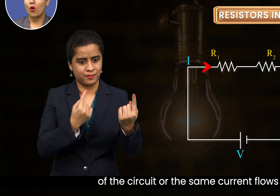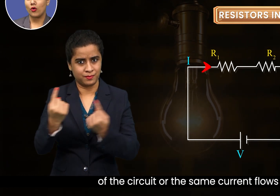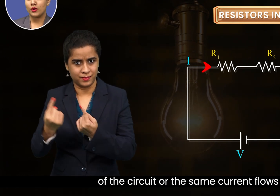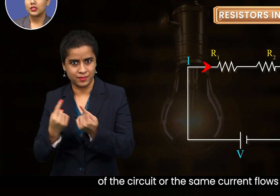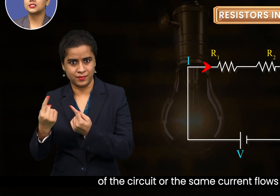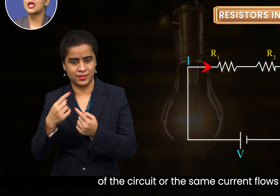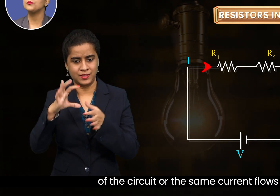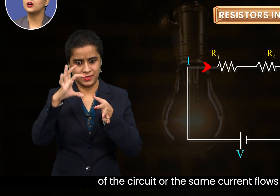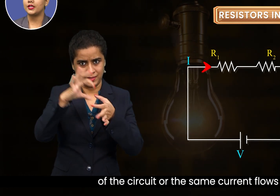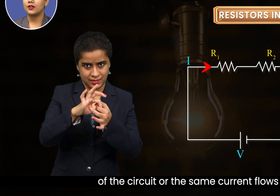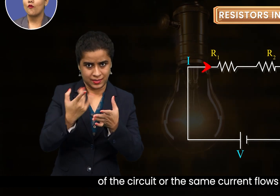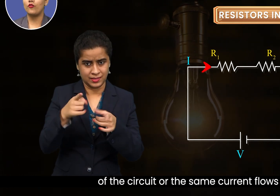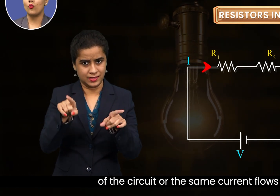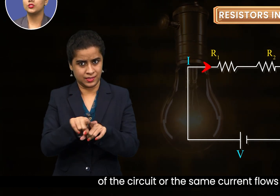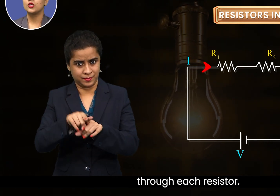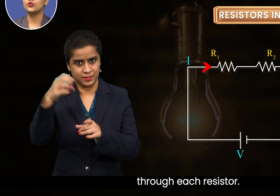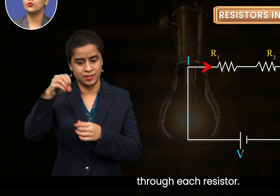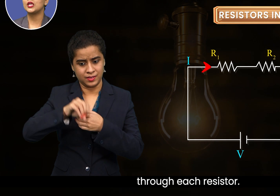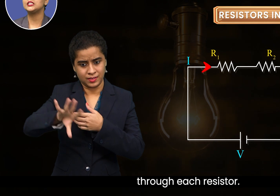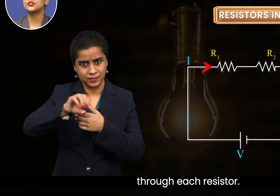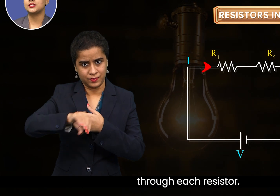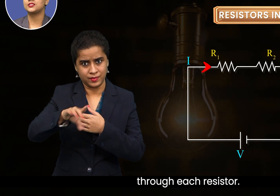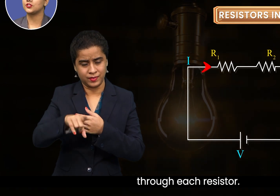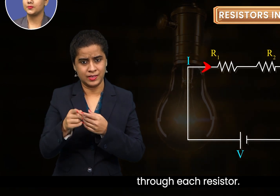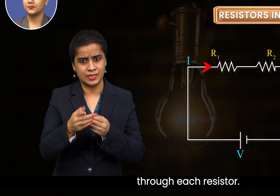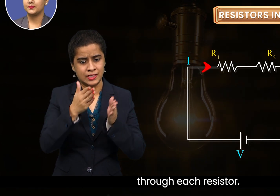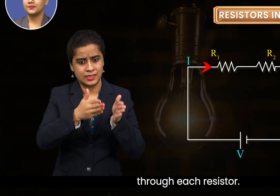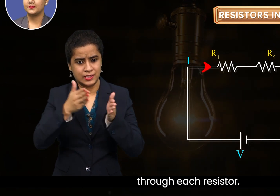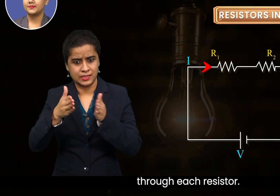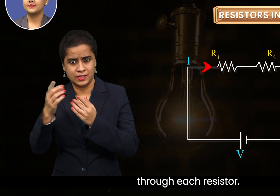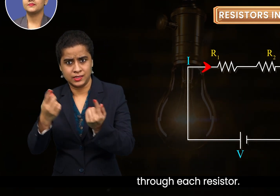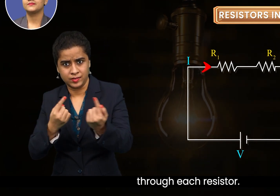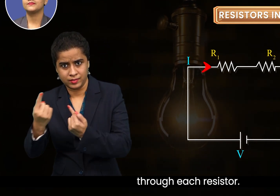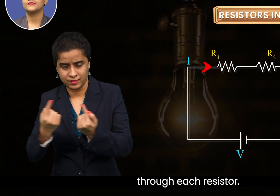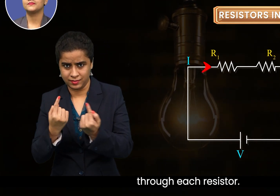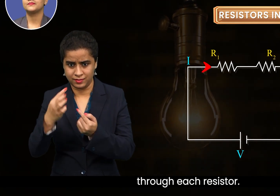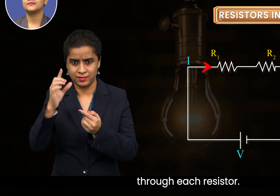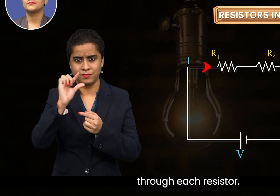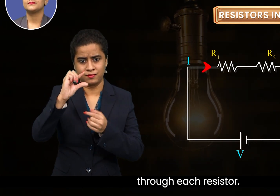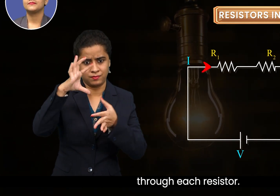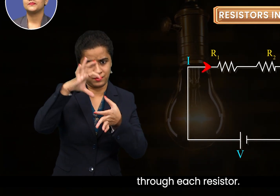circuit or the same current flows through each resistor.